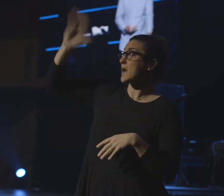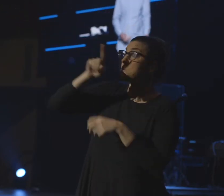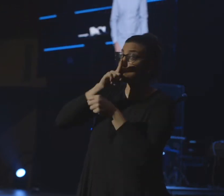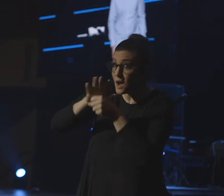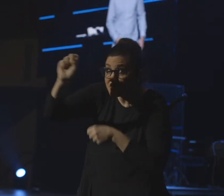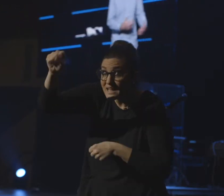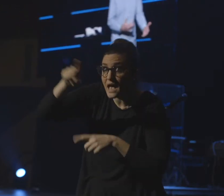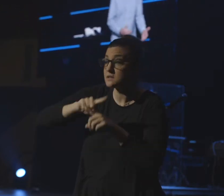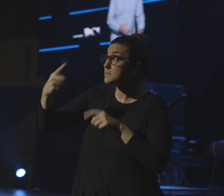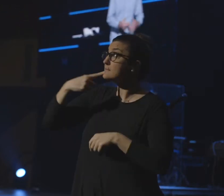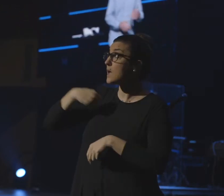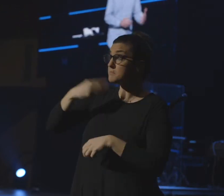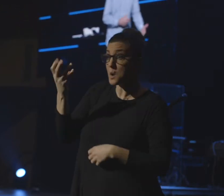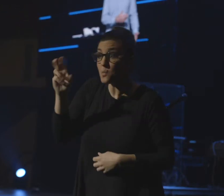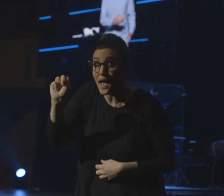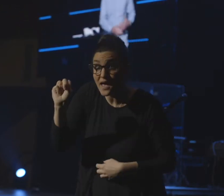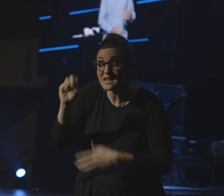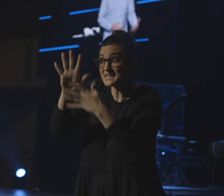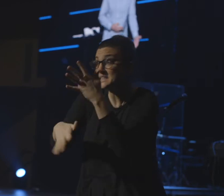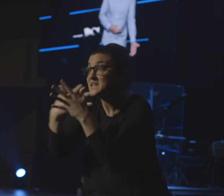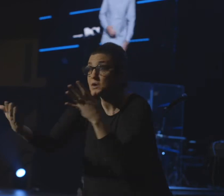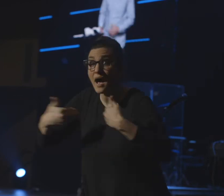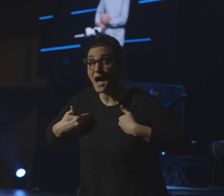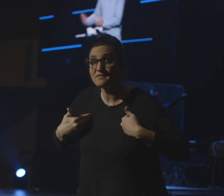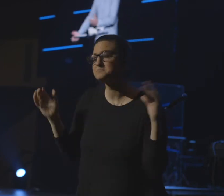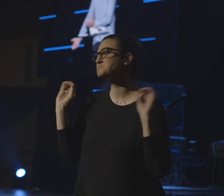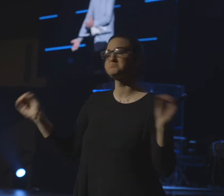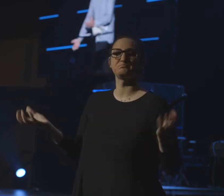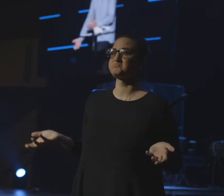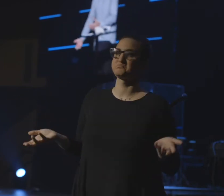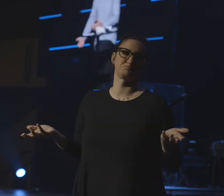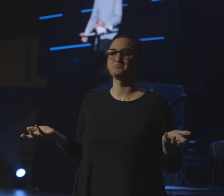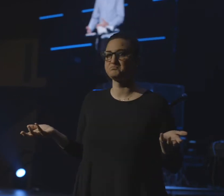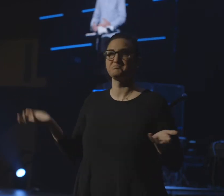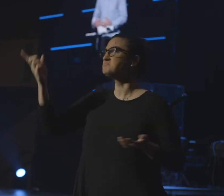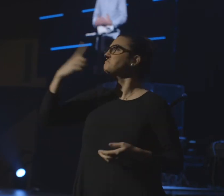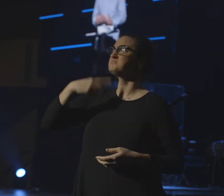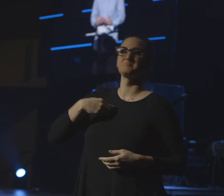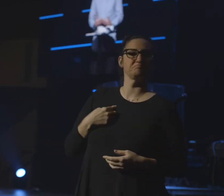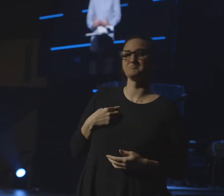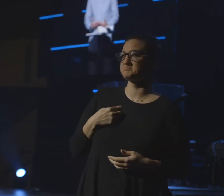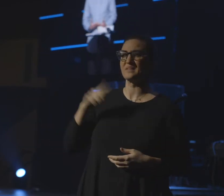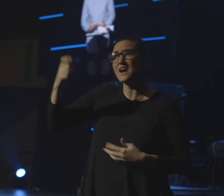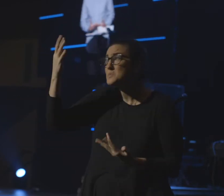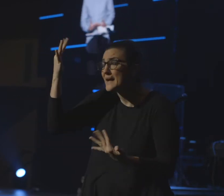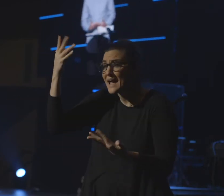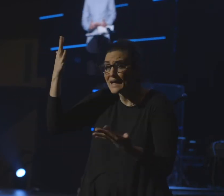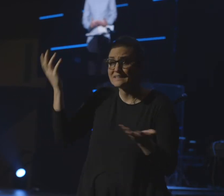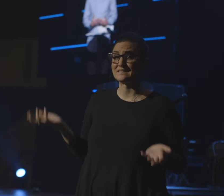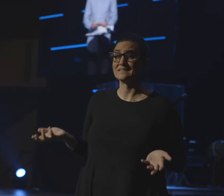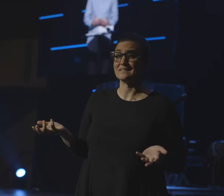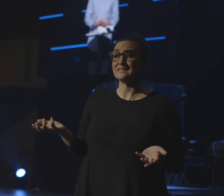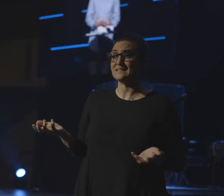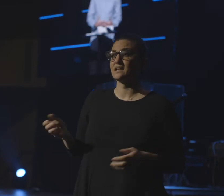the promises of God, whatever they might be, whether it's peace or spiritual power or circumstances in your life, right? You have the delay.